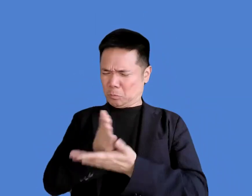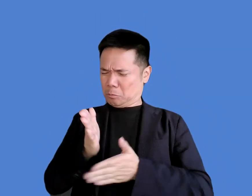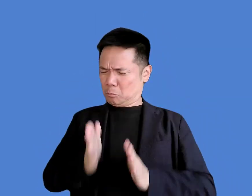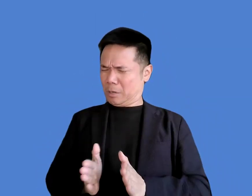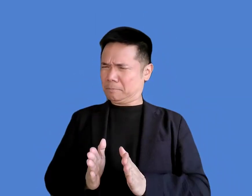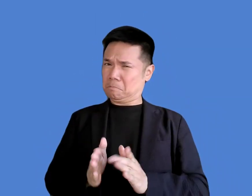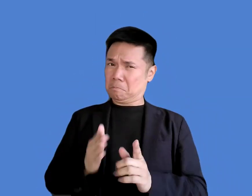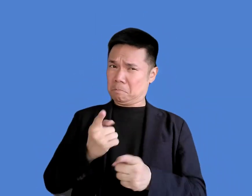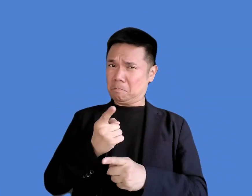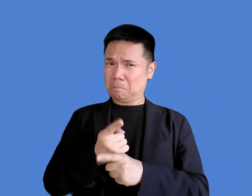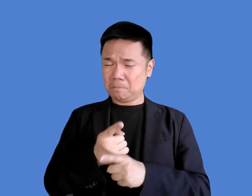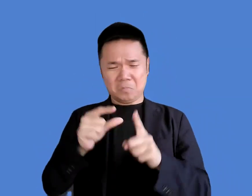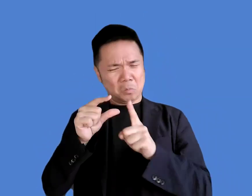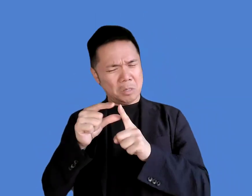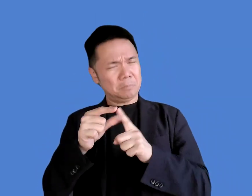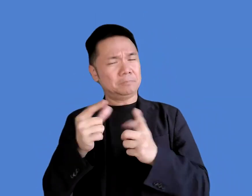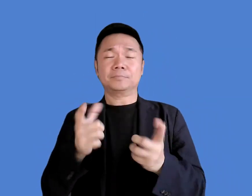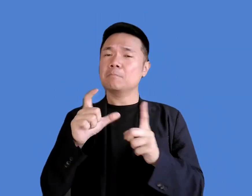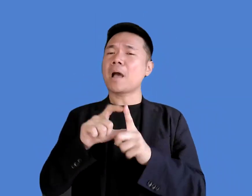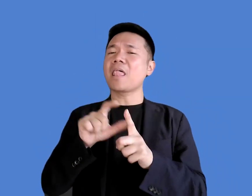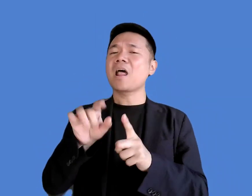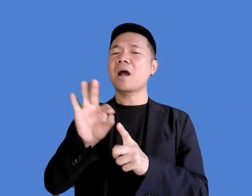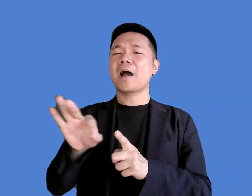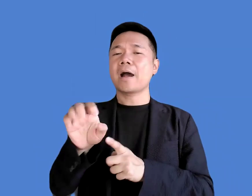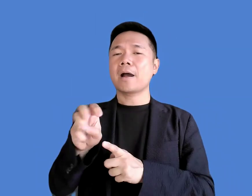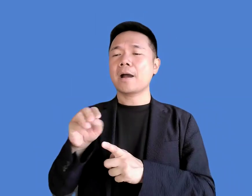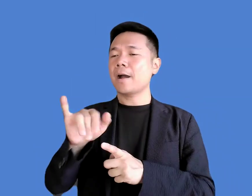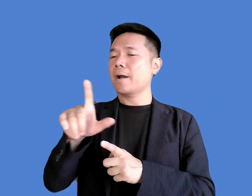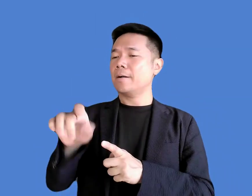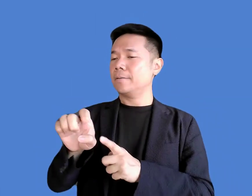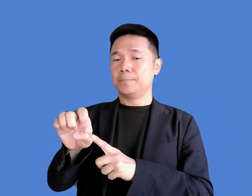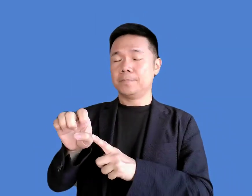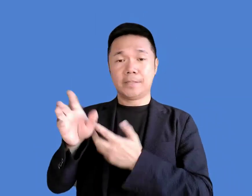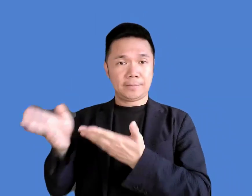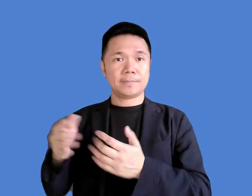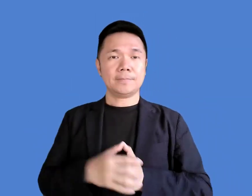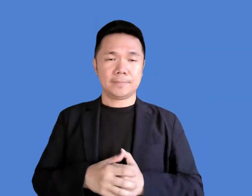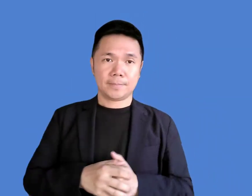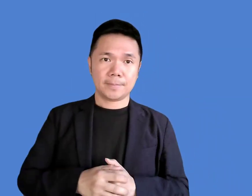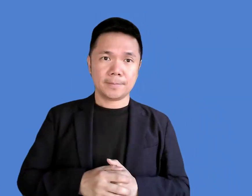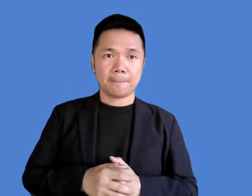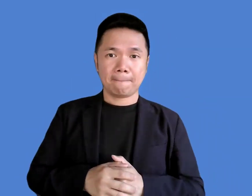but it is what it is. So I would invite Emil Schmizic to talk about